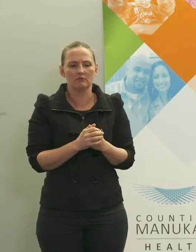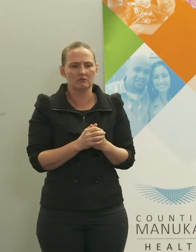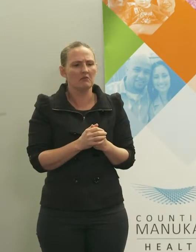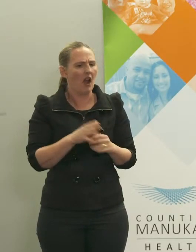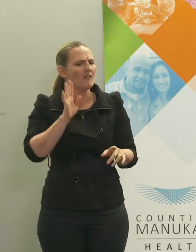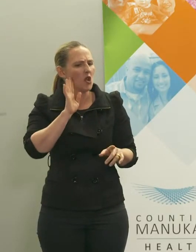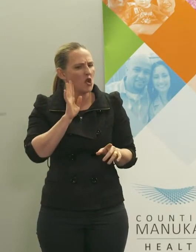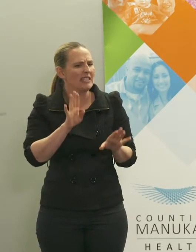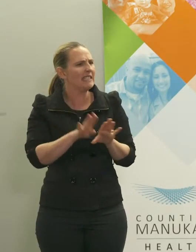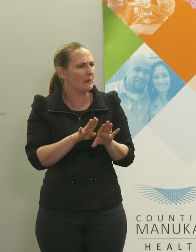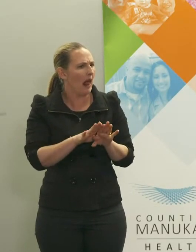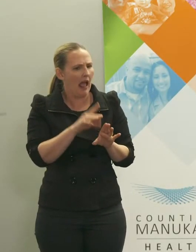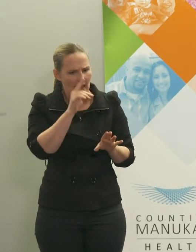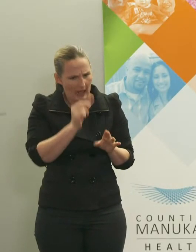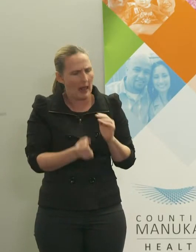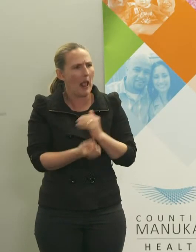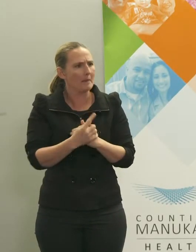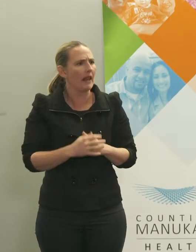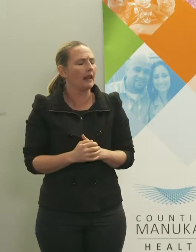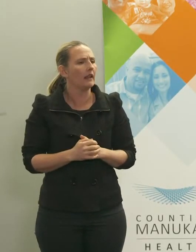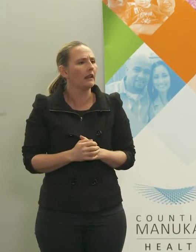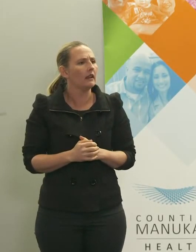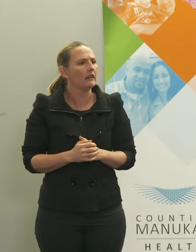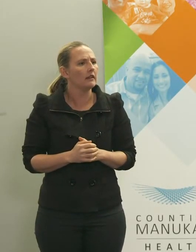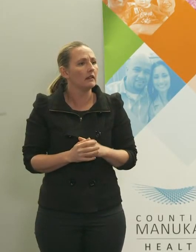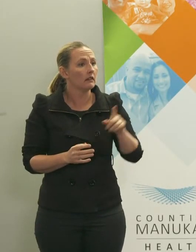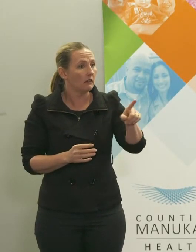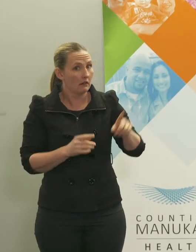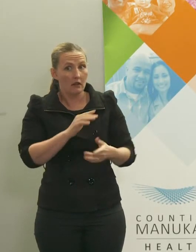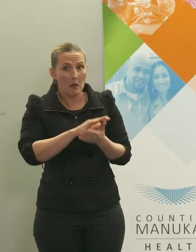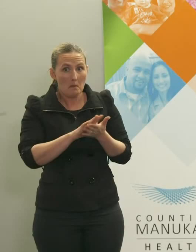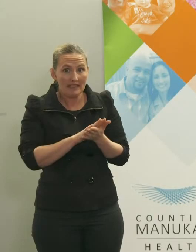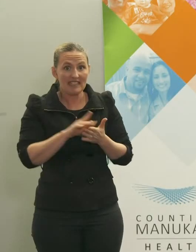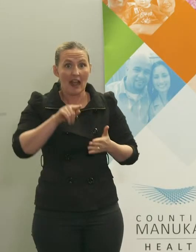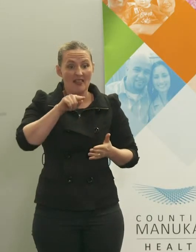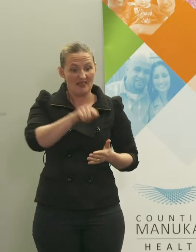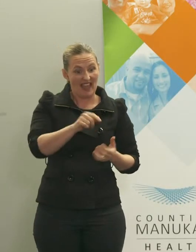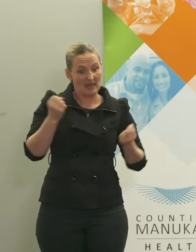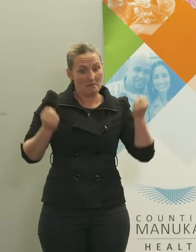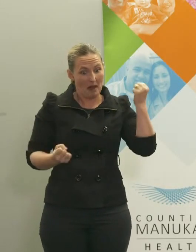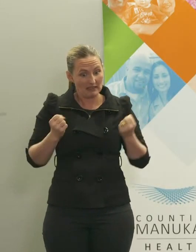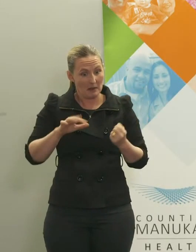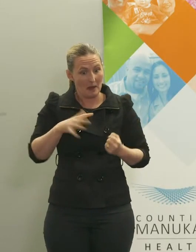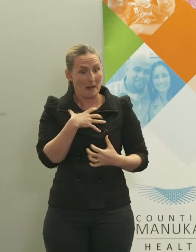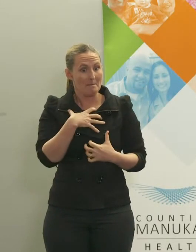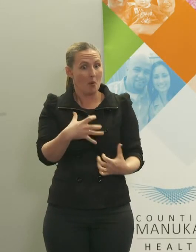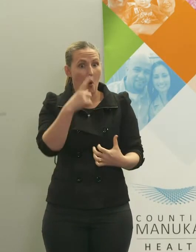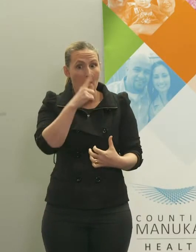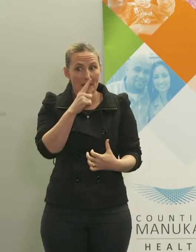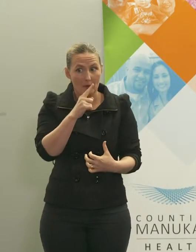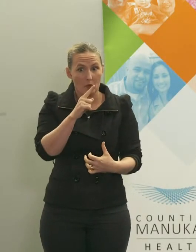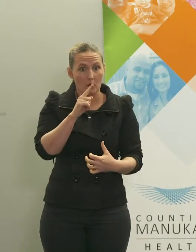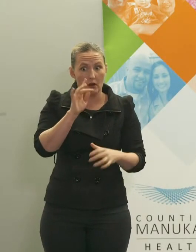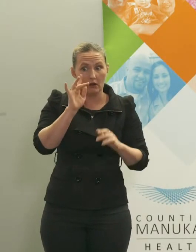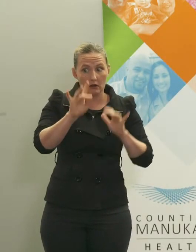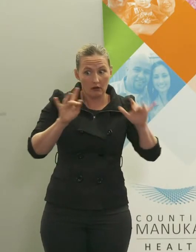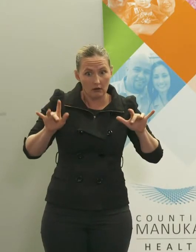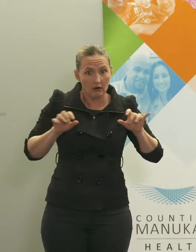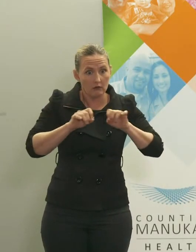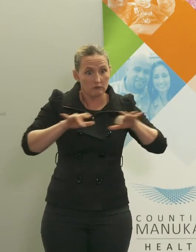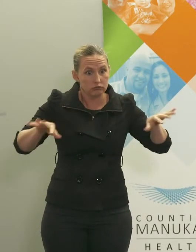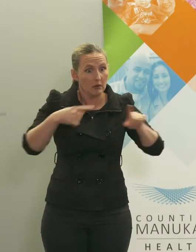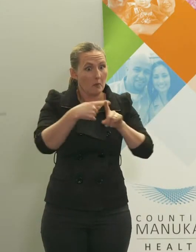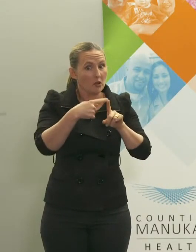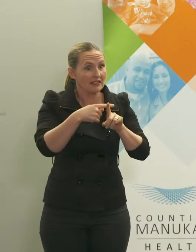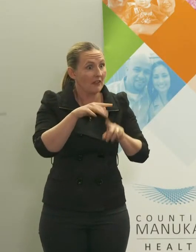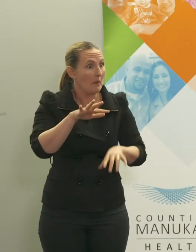unheard of. Could there have been more people on that bus that effectively have tested positive that we're not aware of yet? It's